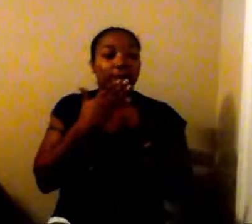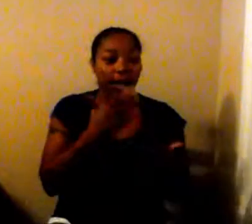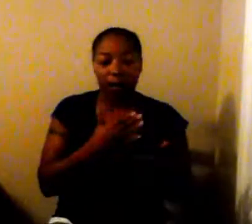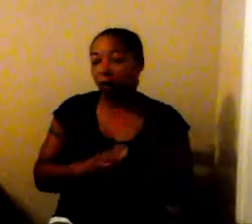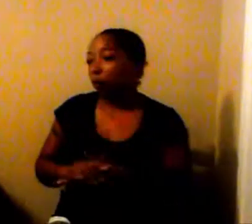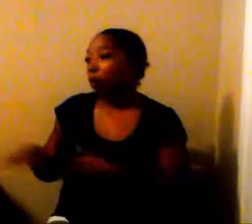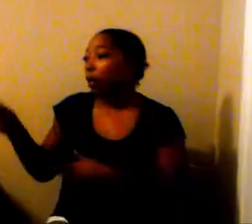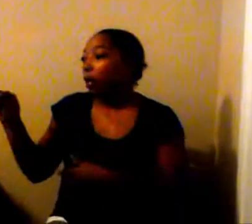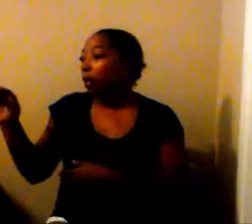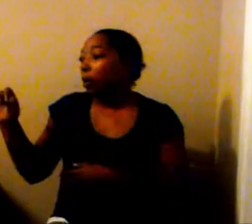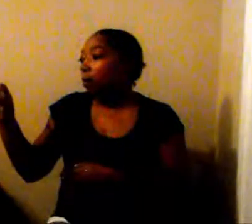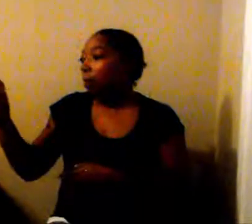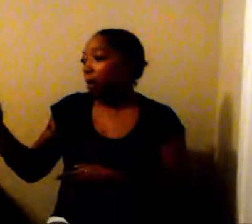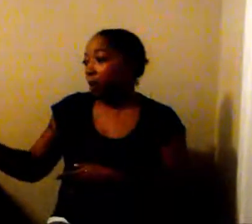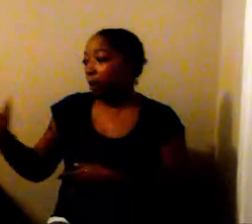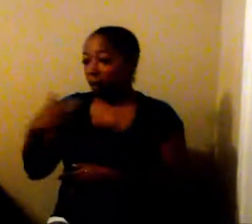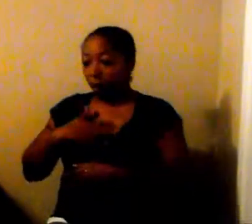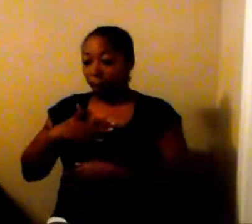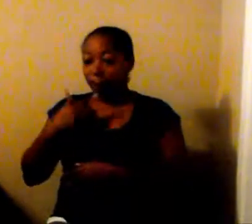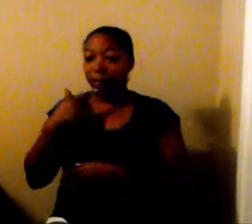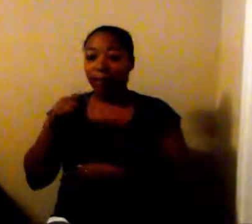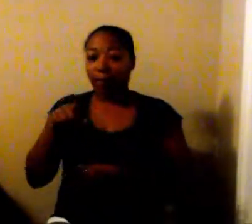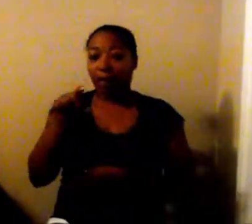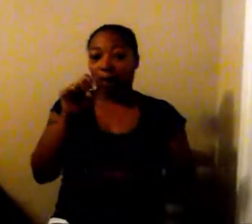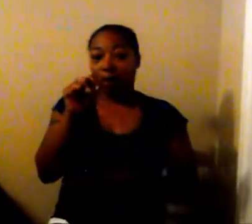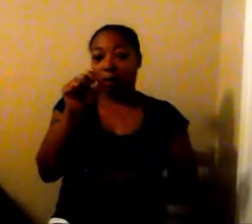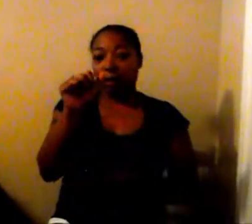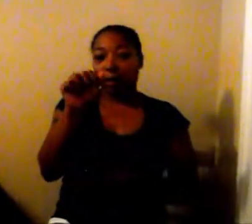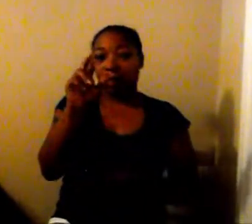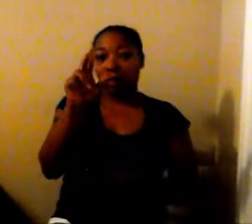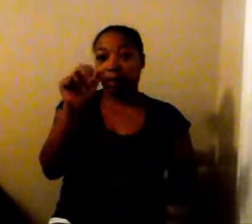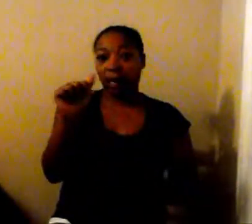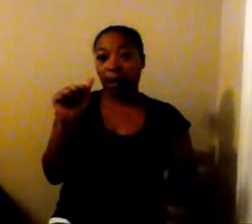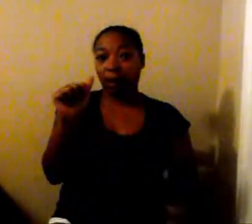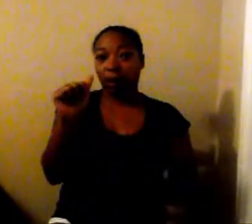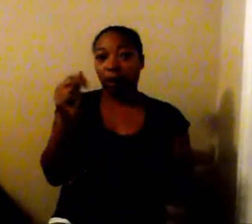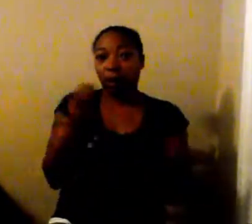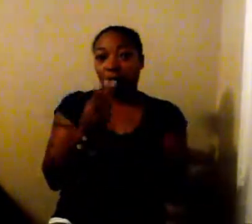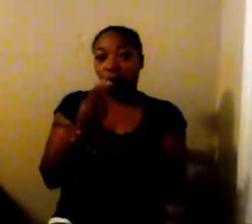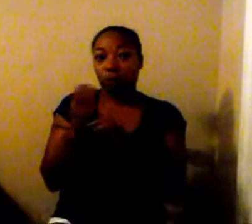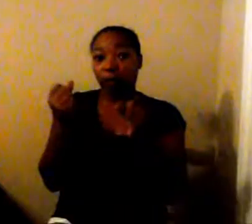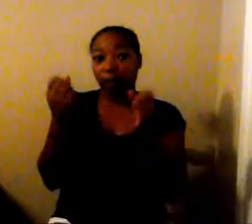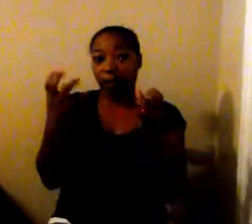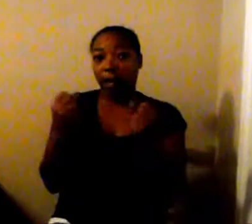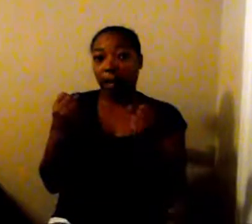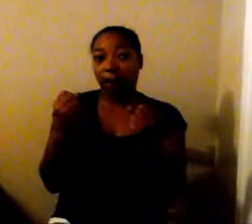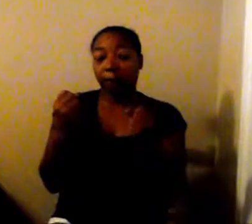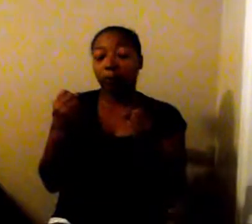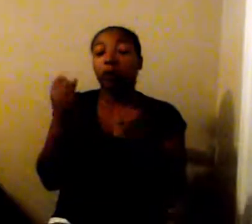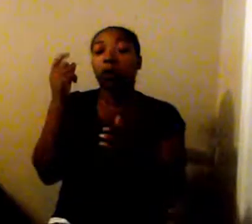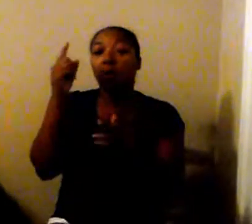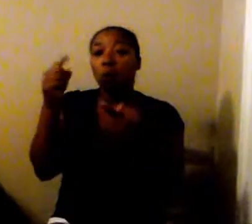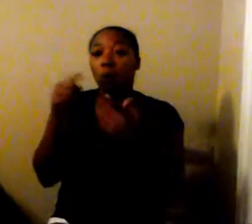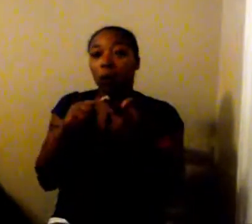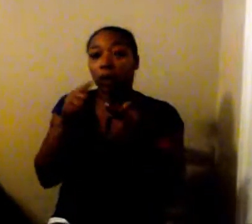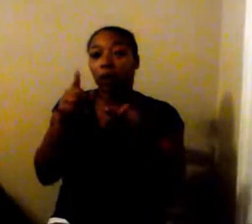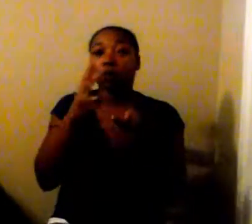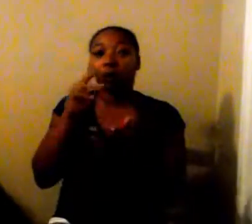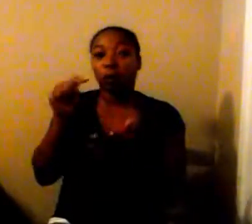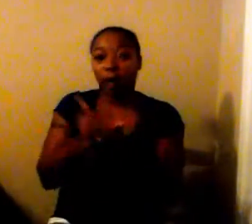Thank you. Misty, please tell Sarah, using sign, when you will